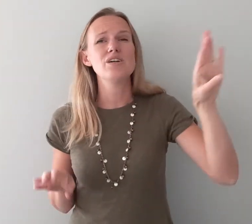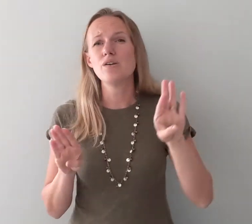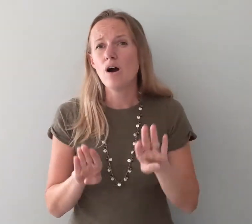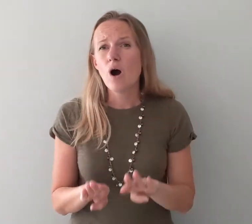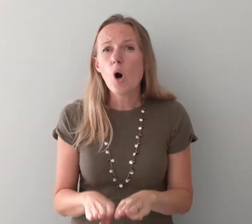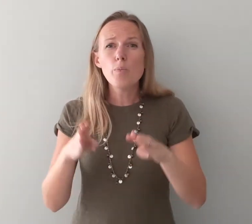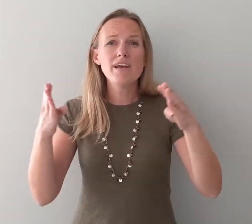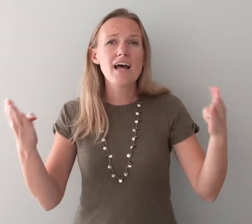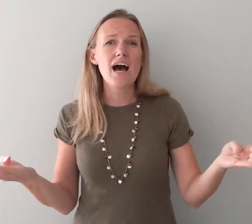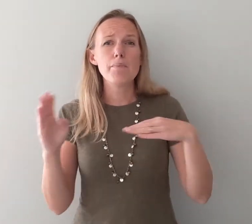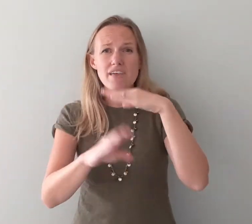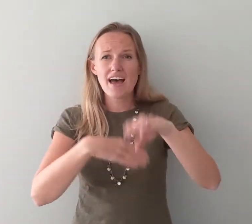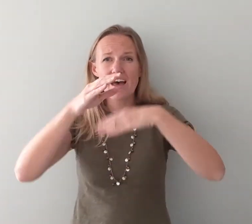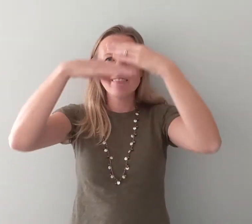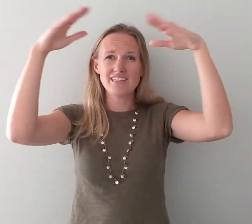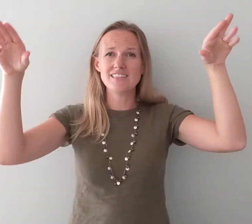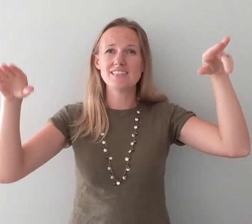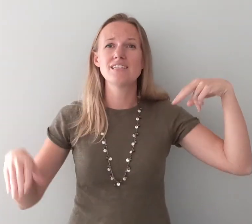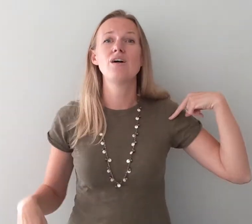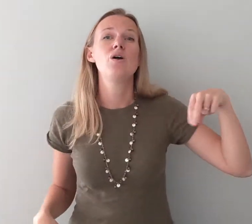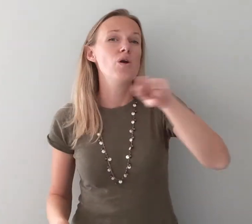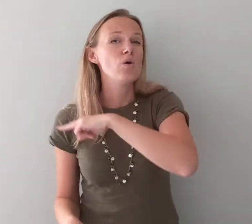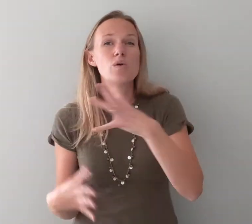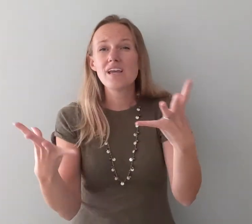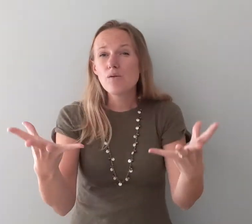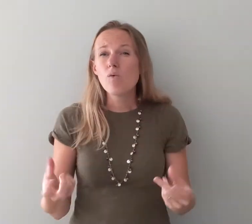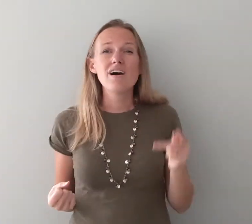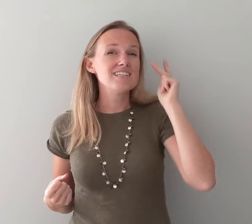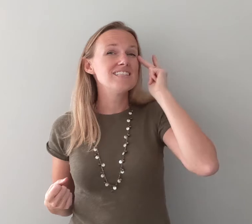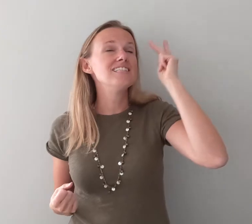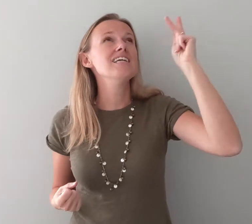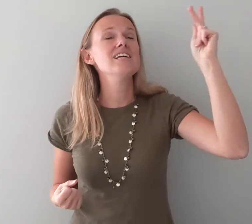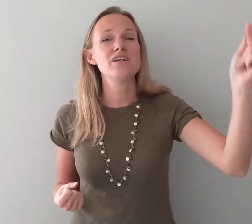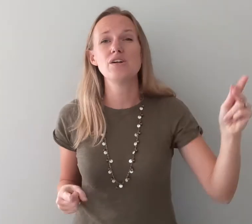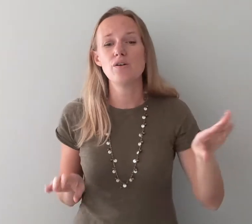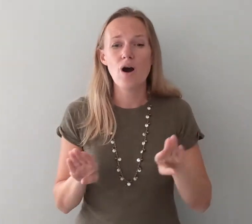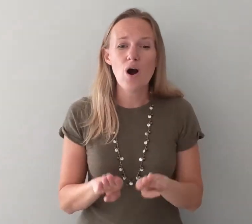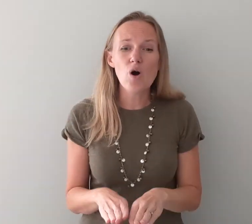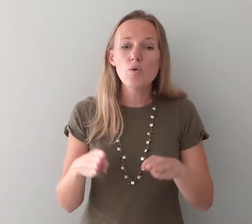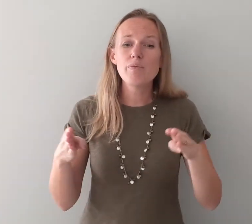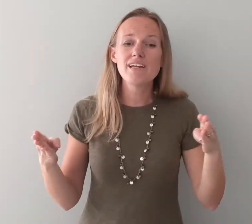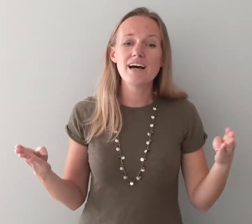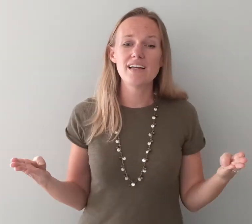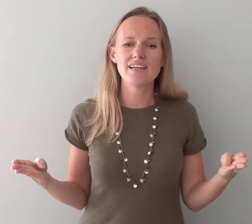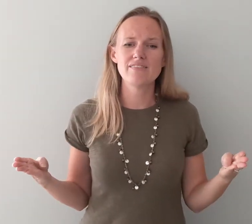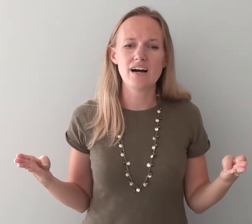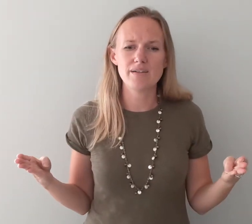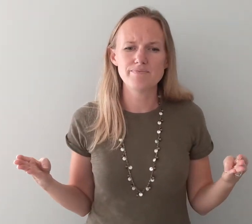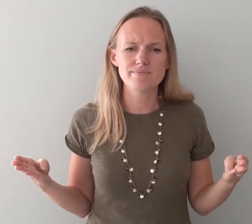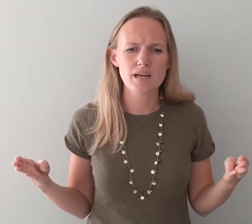you. Open up the heavens. We want to see you. Open, and then I'm not